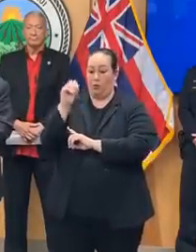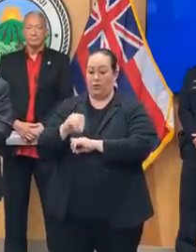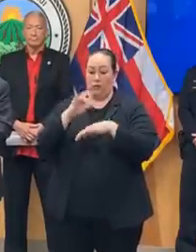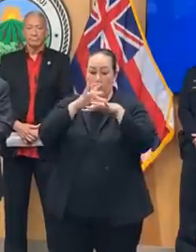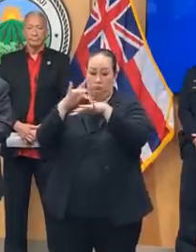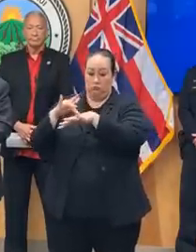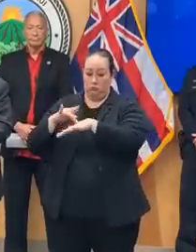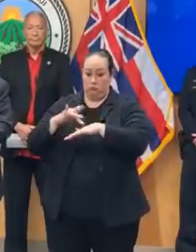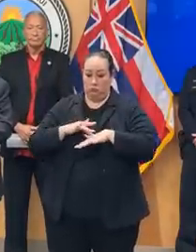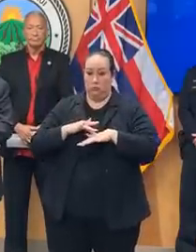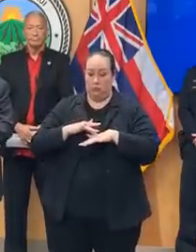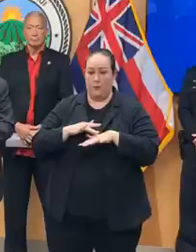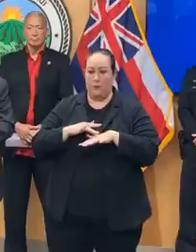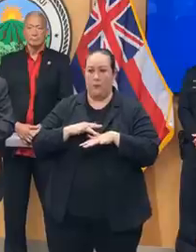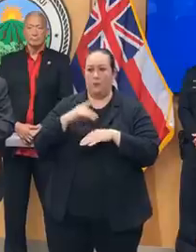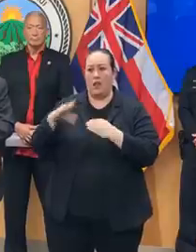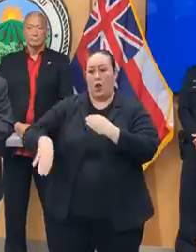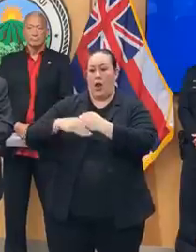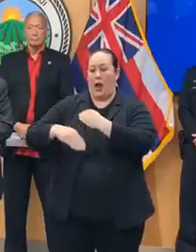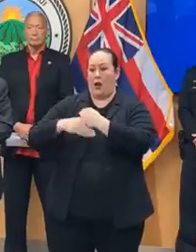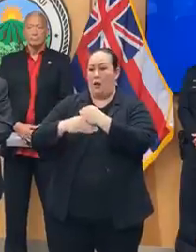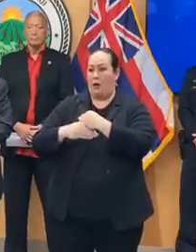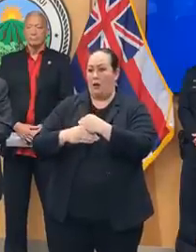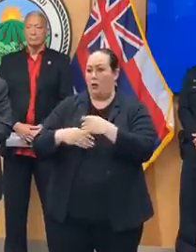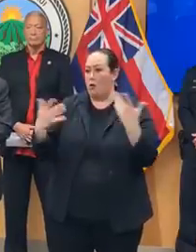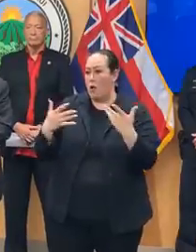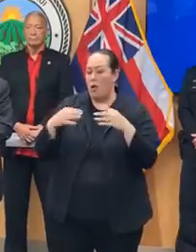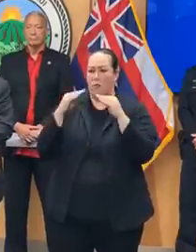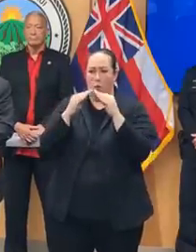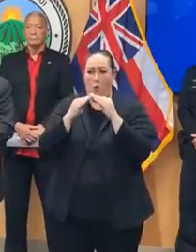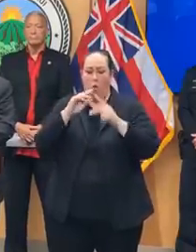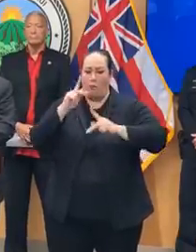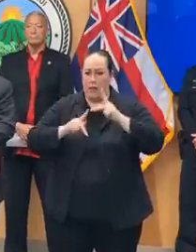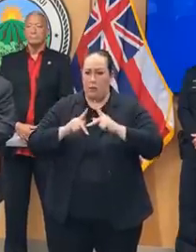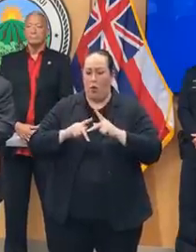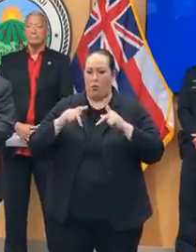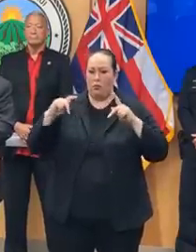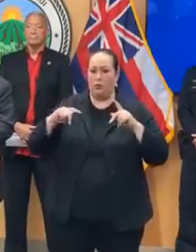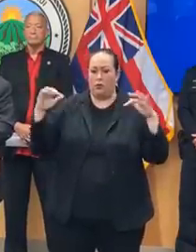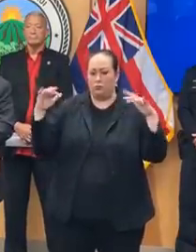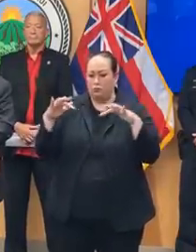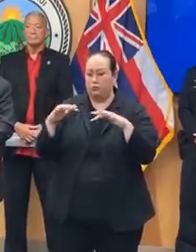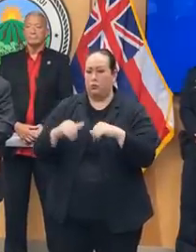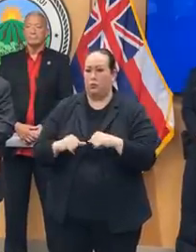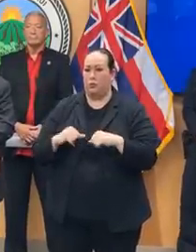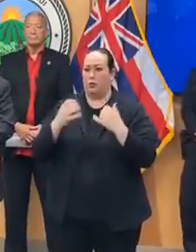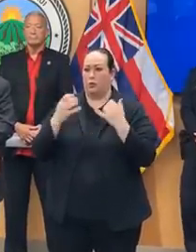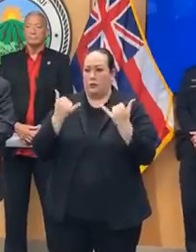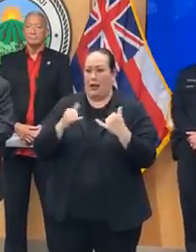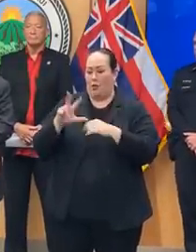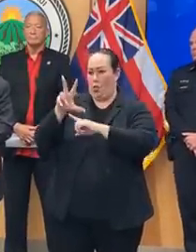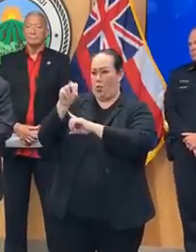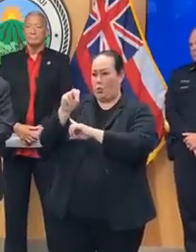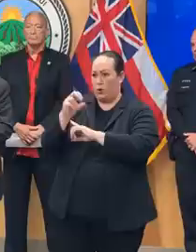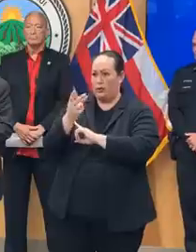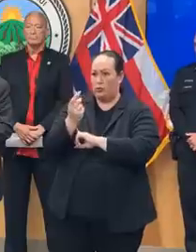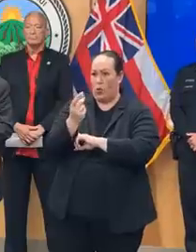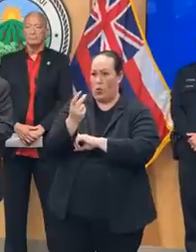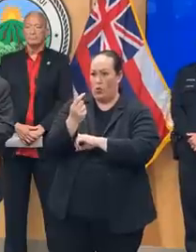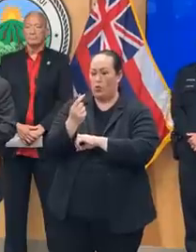adding a significant force on the ground, so they are now up to 30 dogs. They'll move to 40.